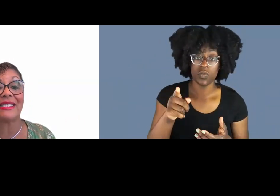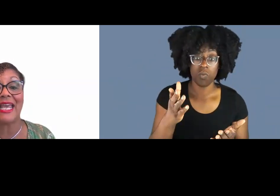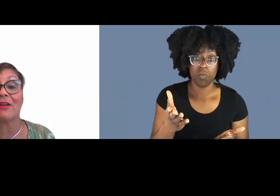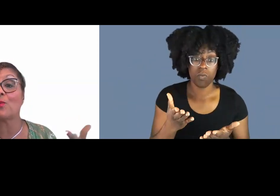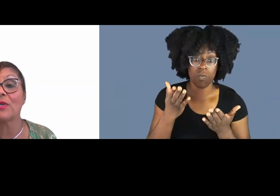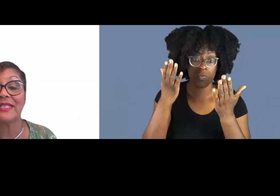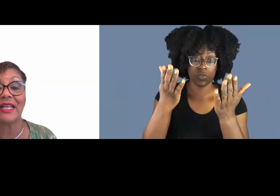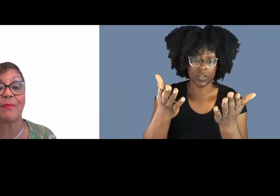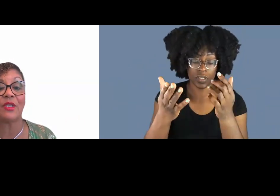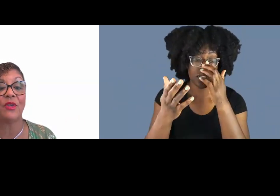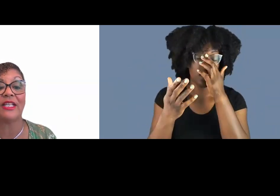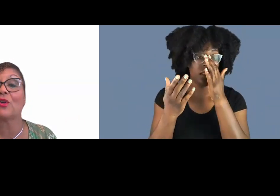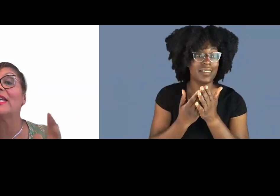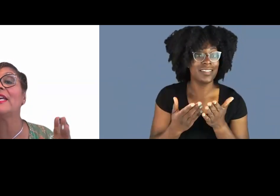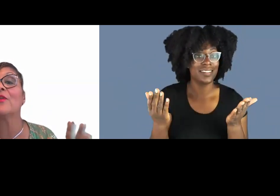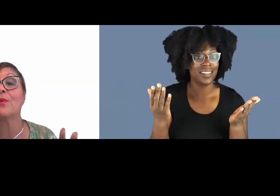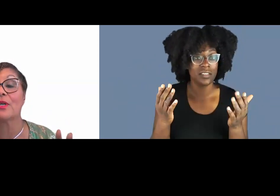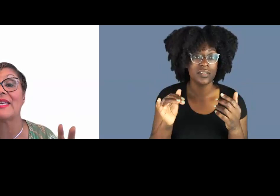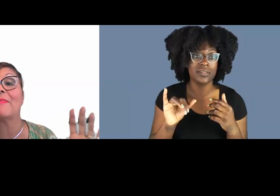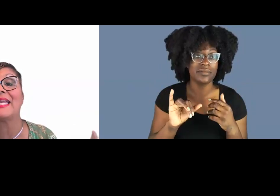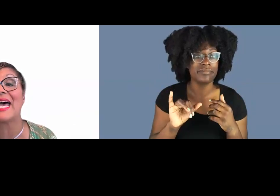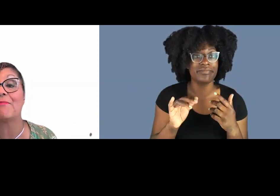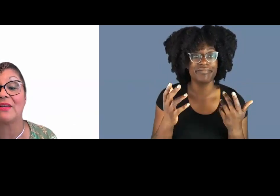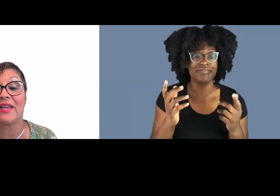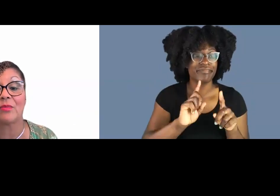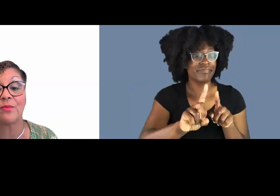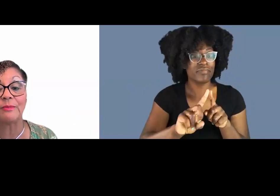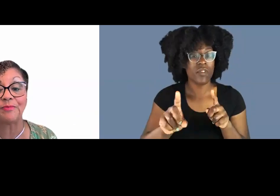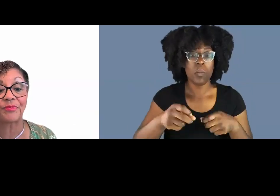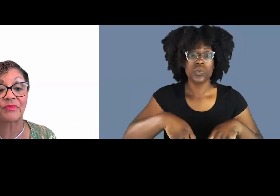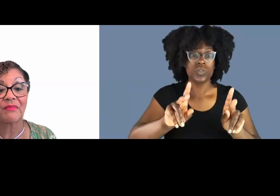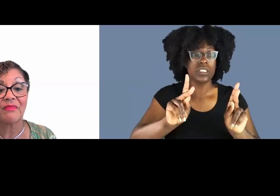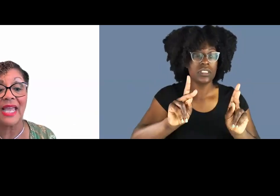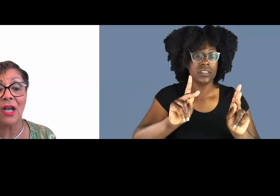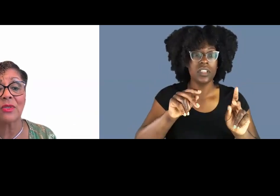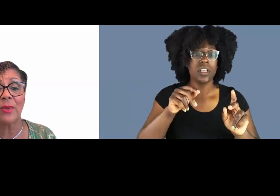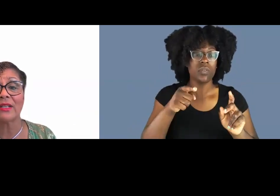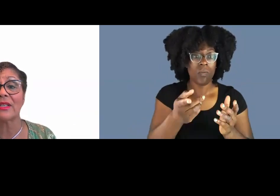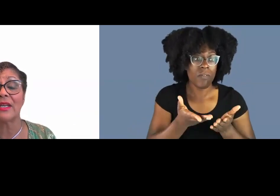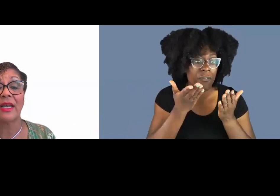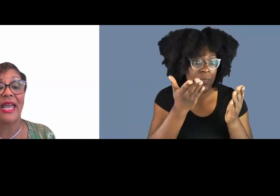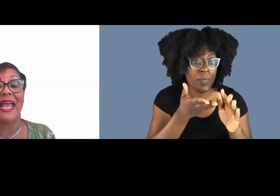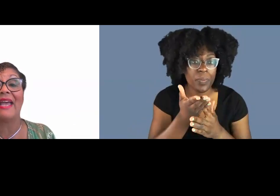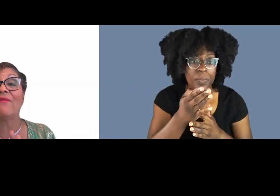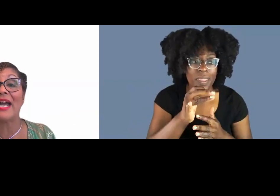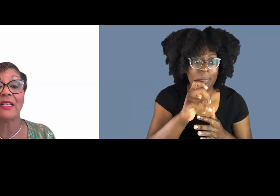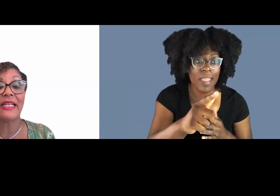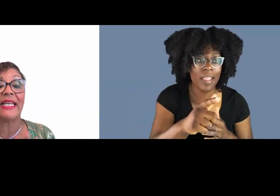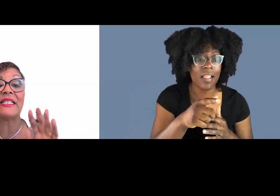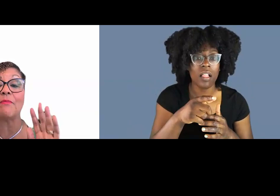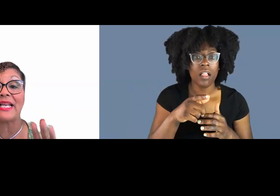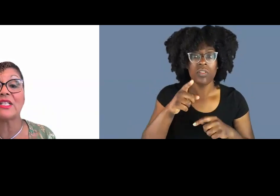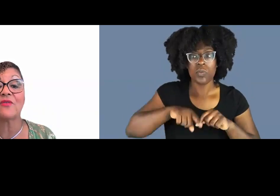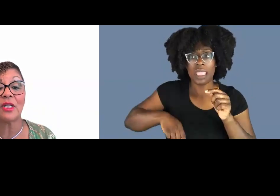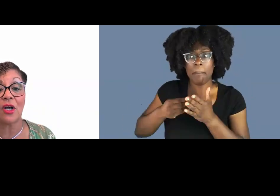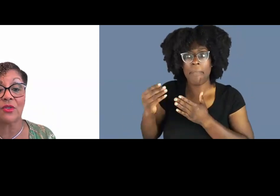as discounts, pre-sale opportunities, or any other perks that may not be available elsewhere. And finally, it